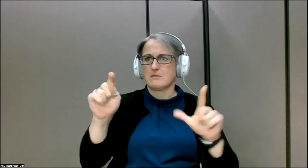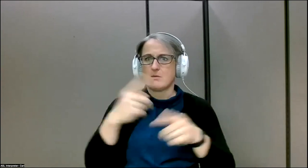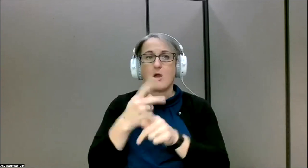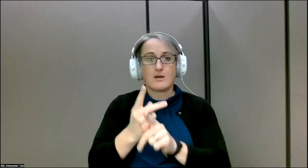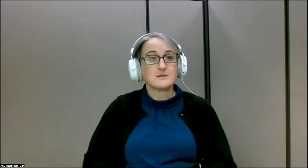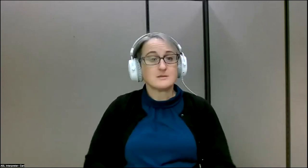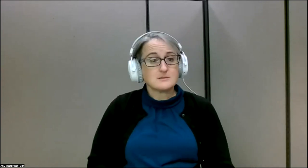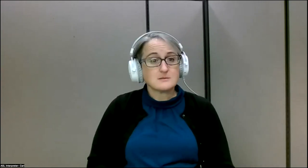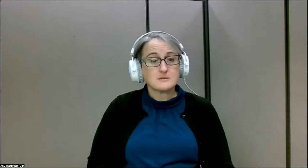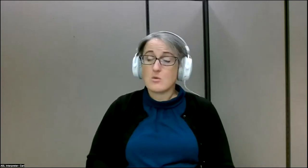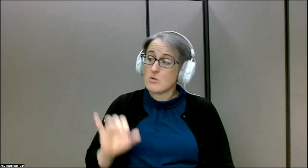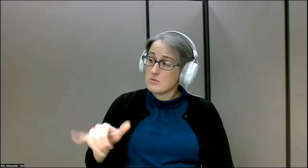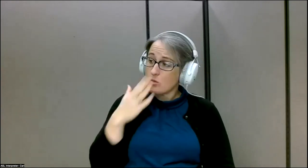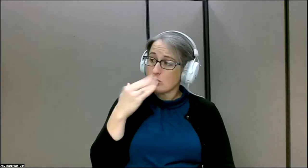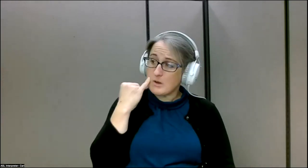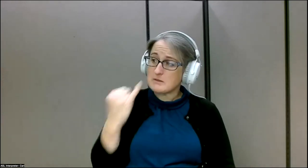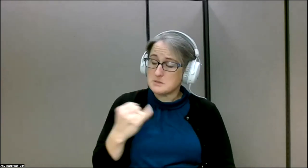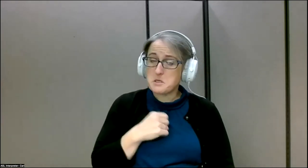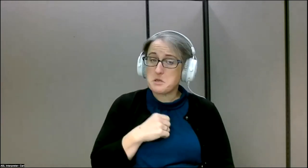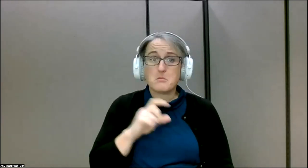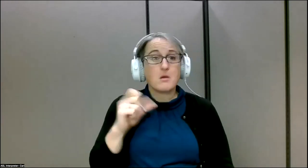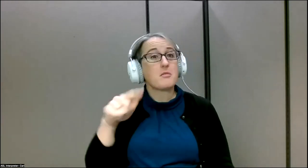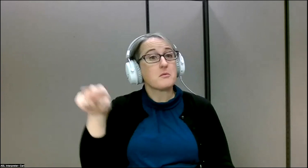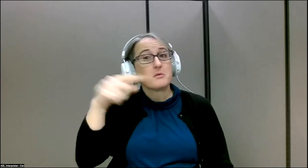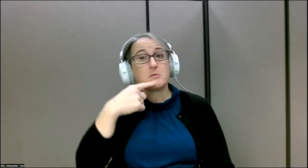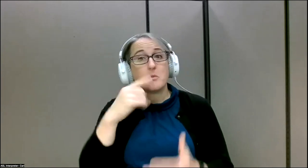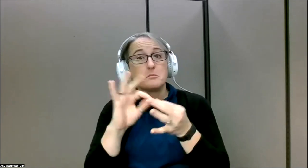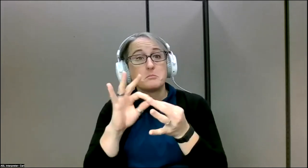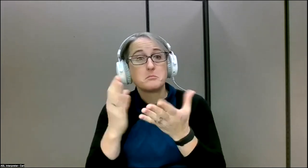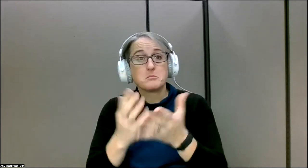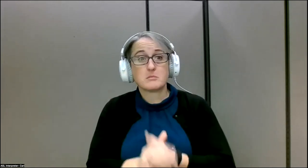That's actually a good idea, Alex. Anyone else like to share?